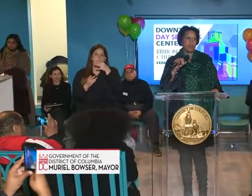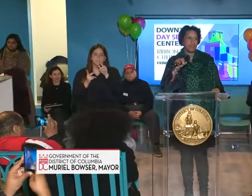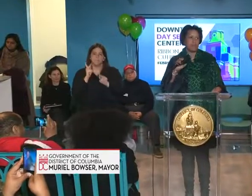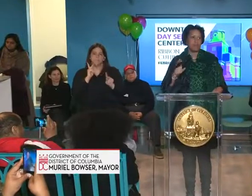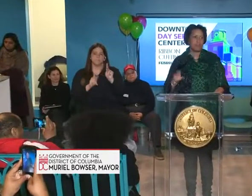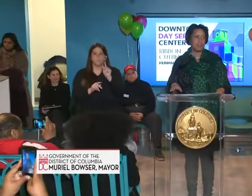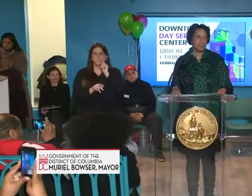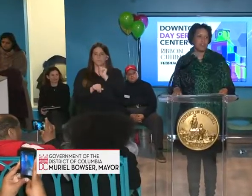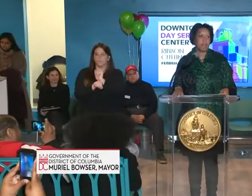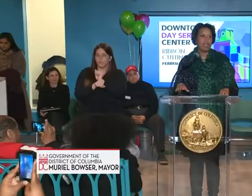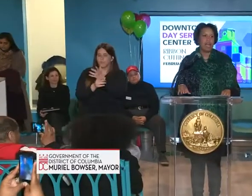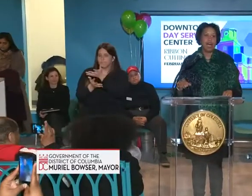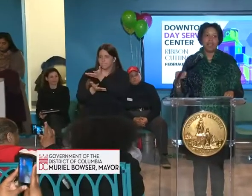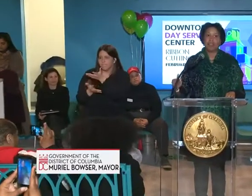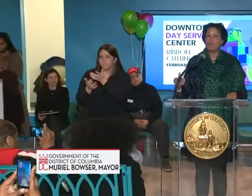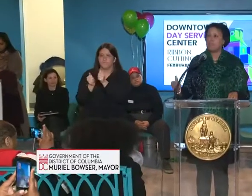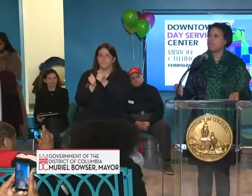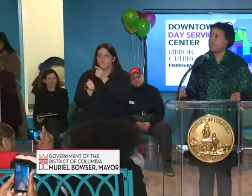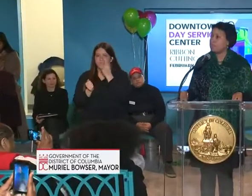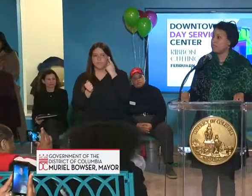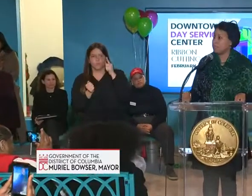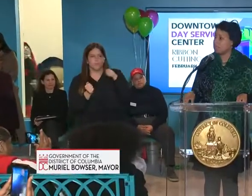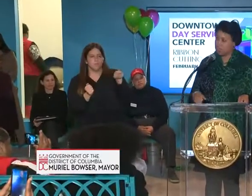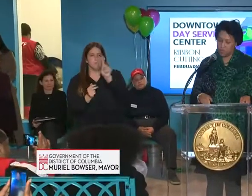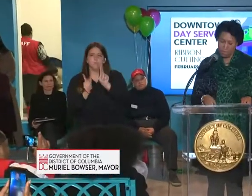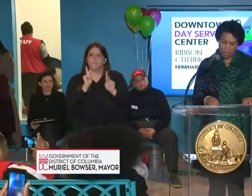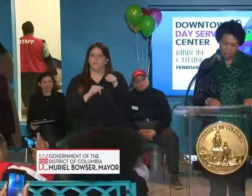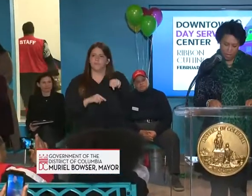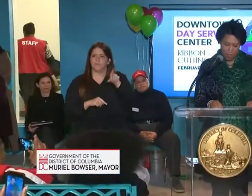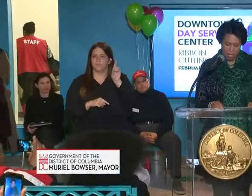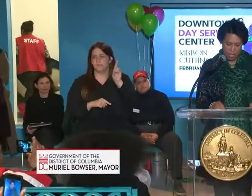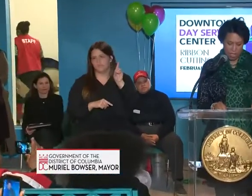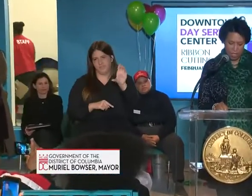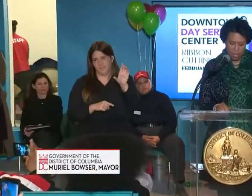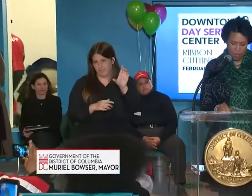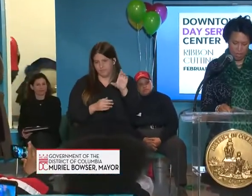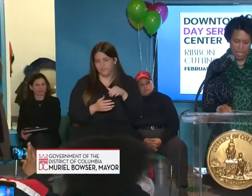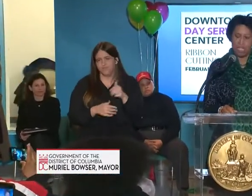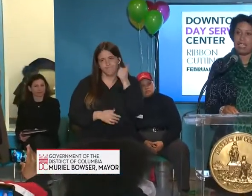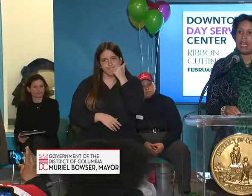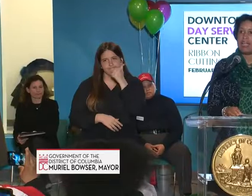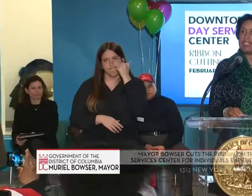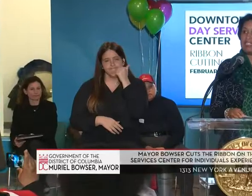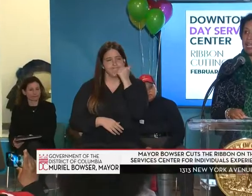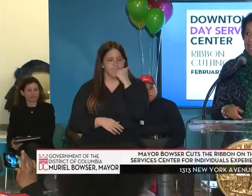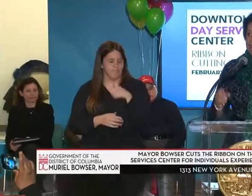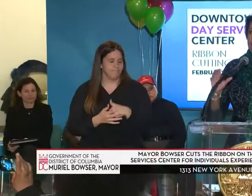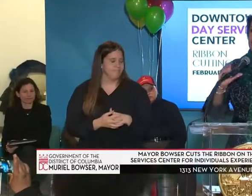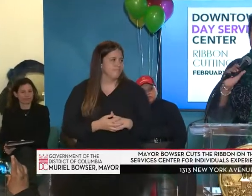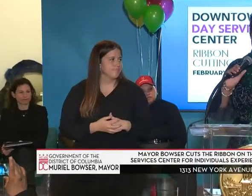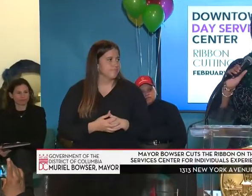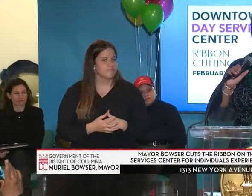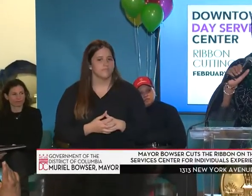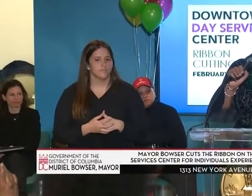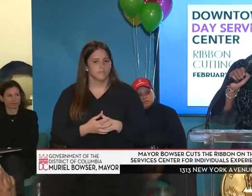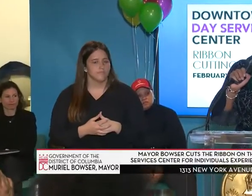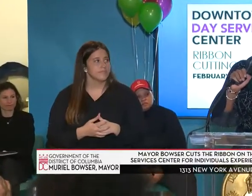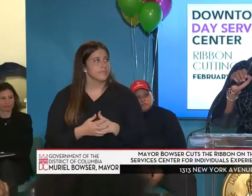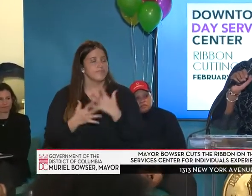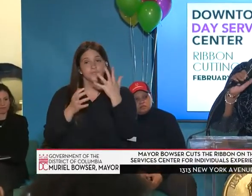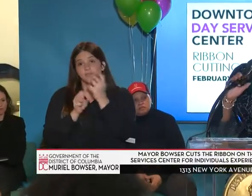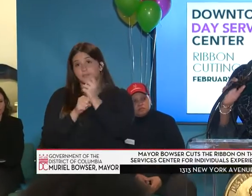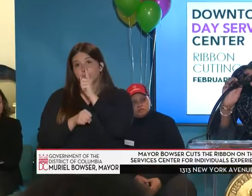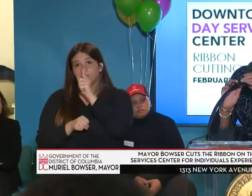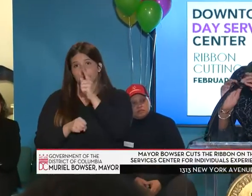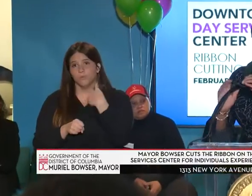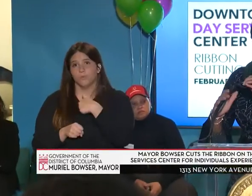who work with them and for the people of the District of Columbia each and every day to make